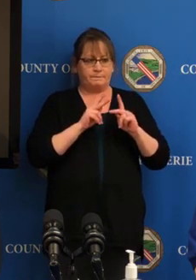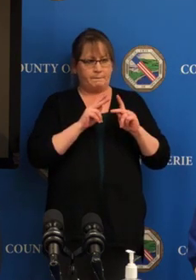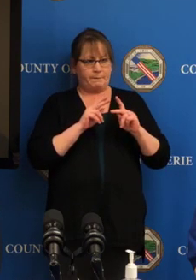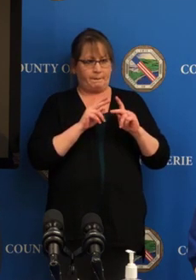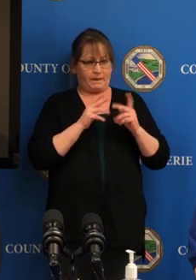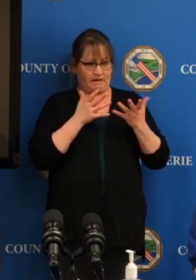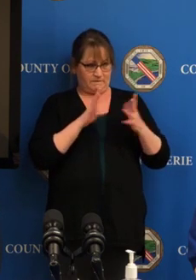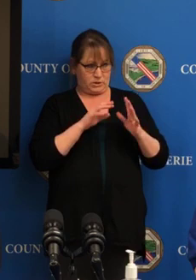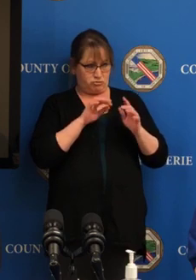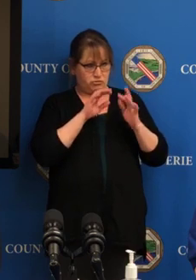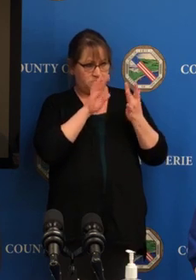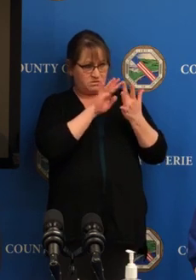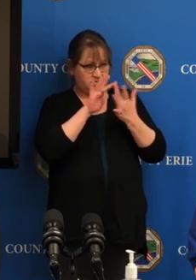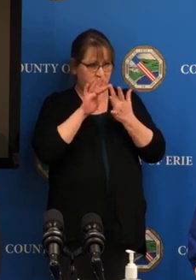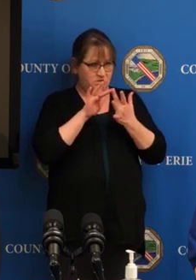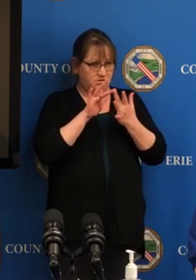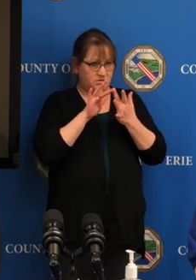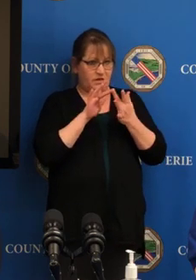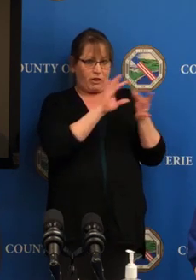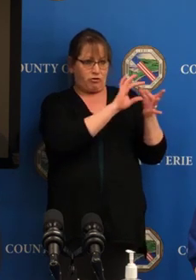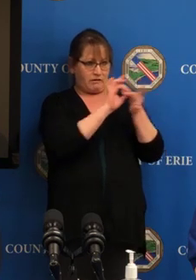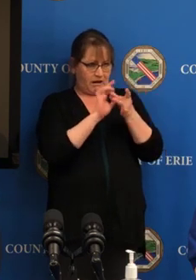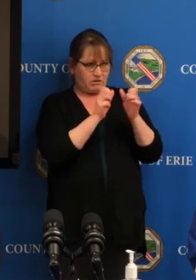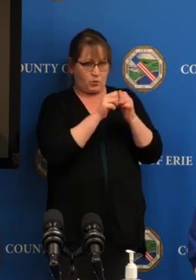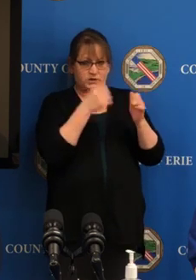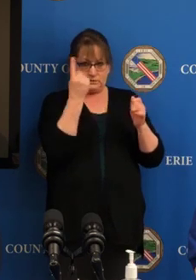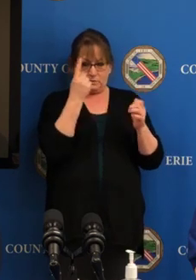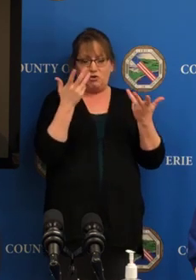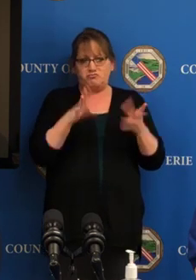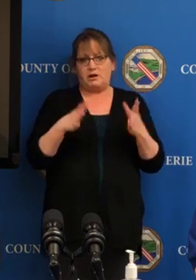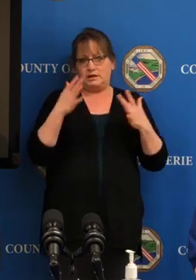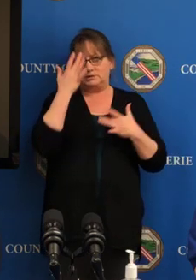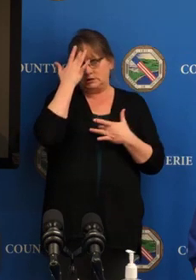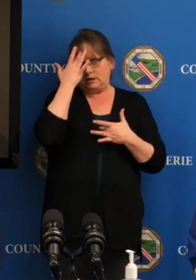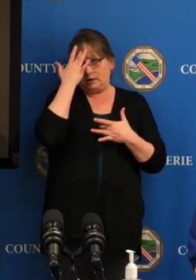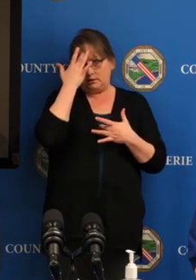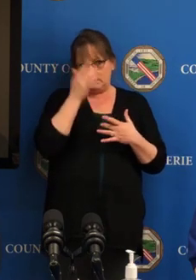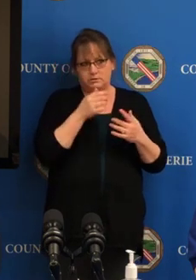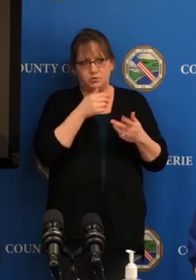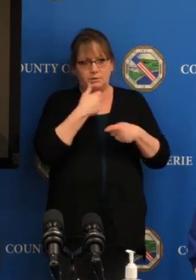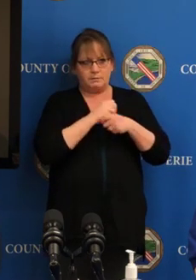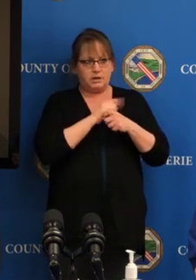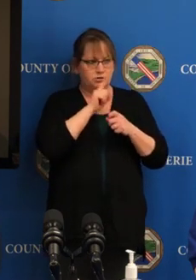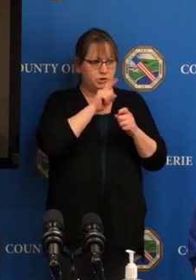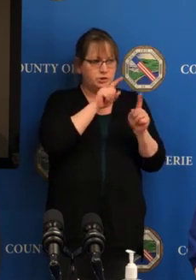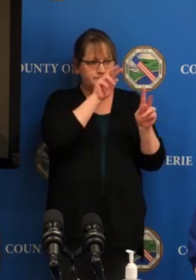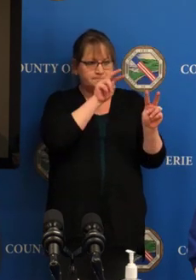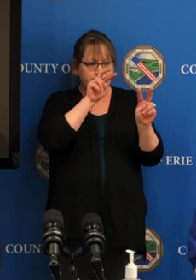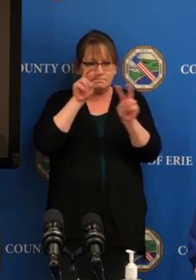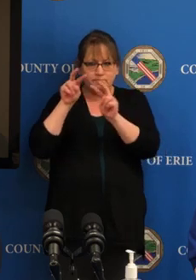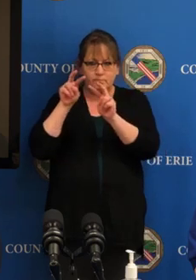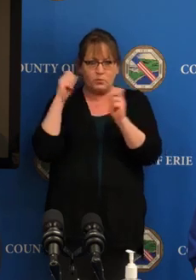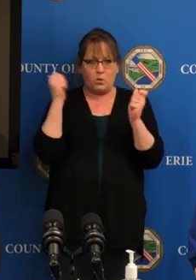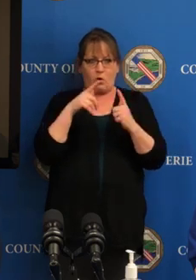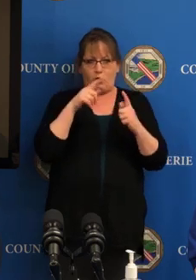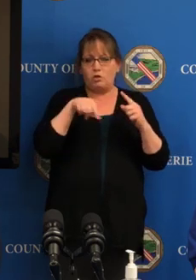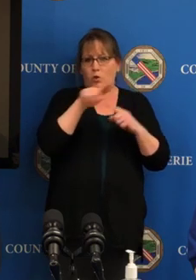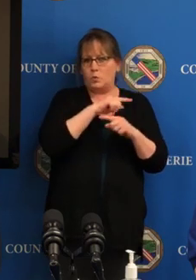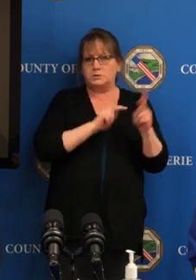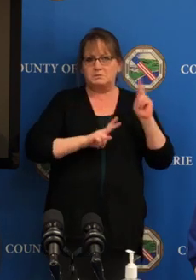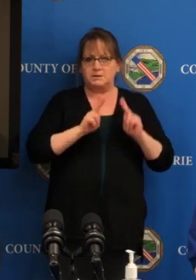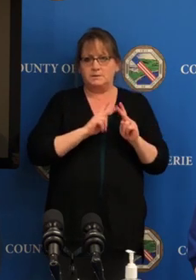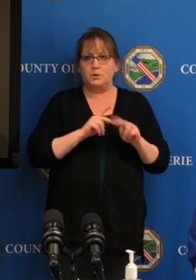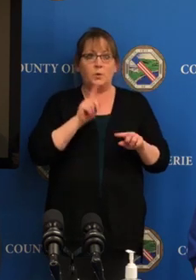monitoring the individuals who are connected in that way with individuals who have tested positive. We're not going to be